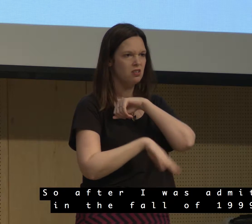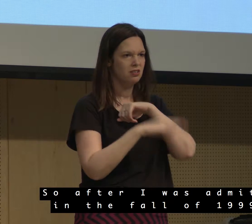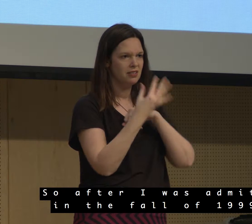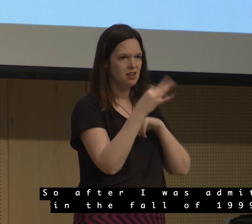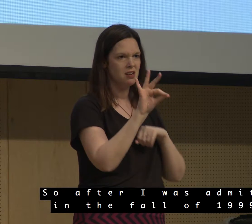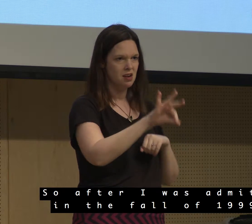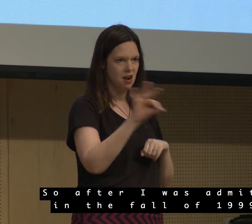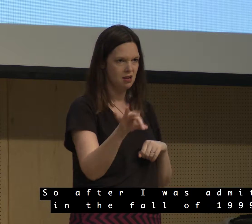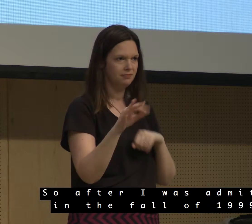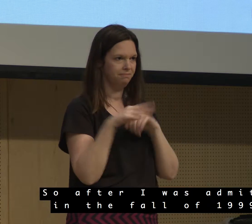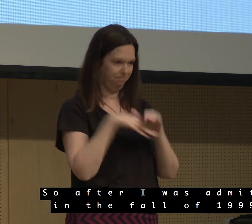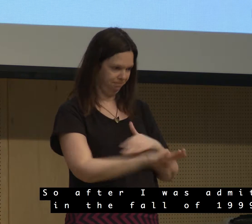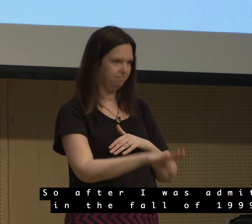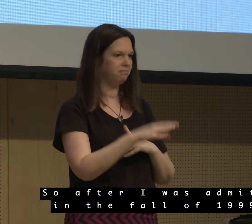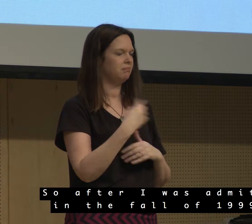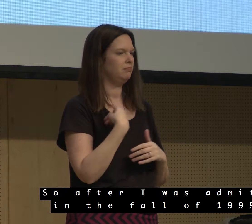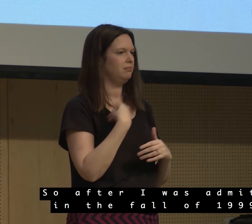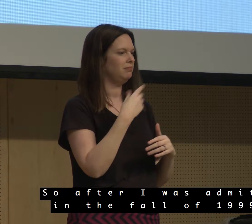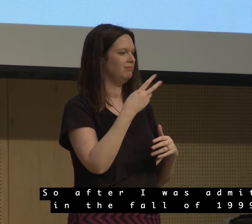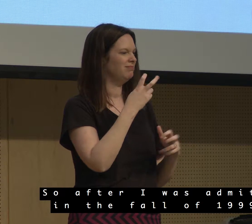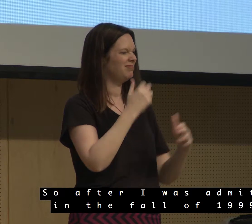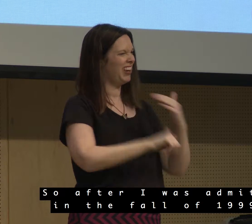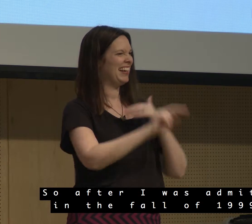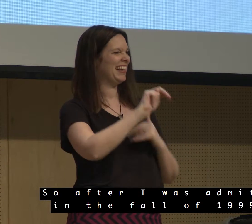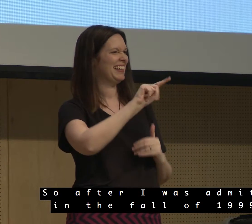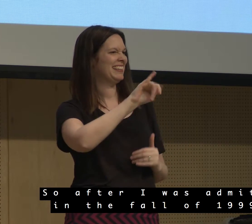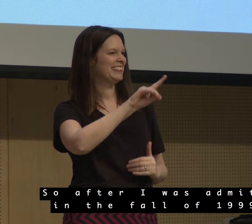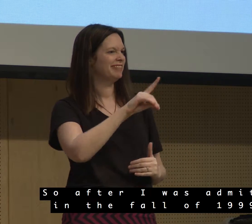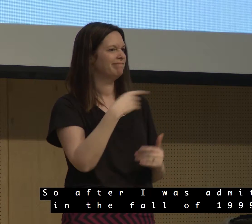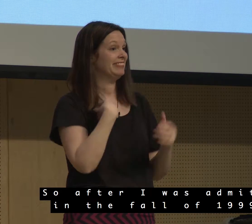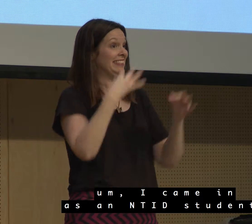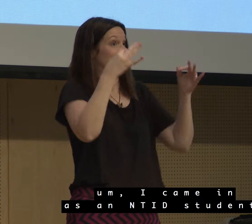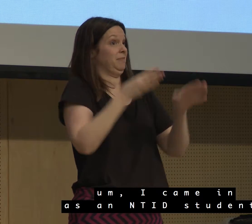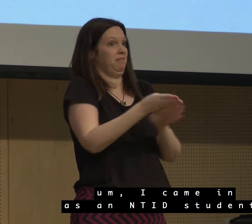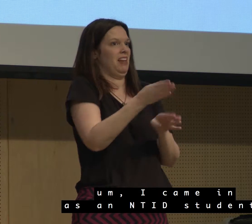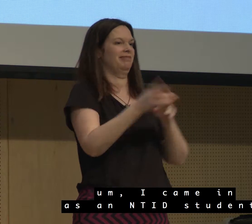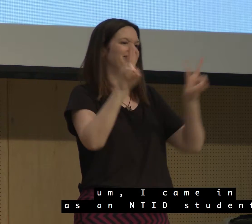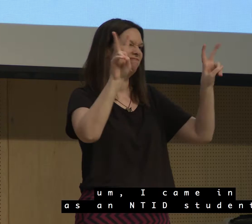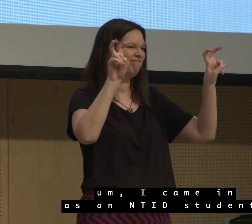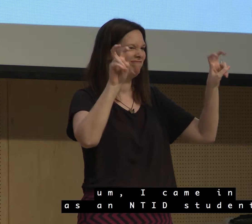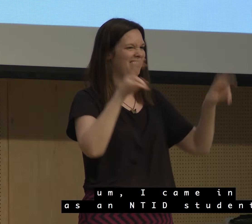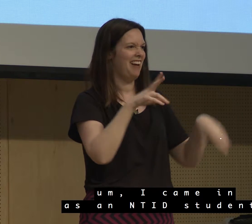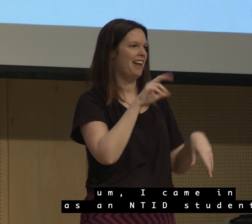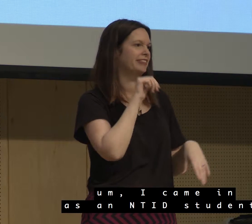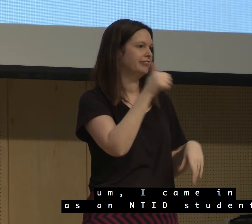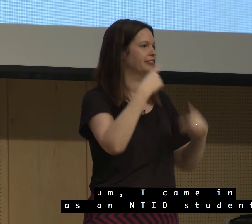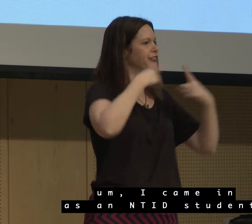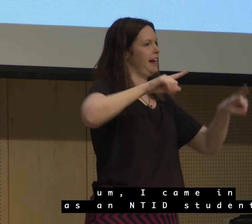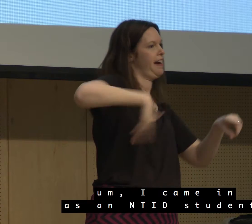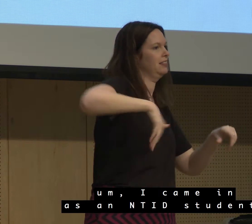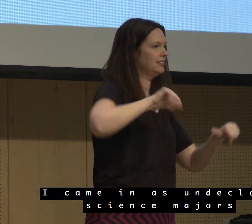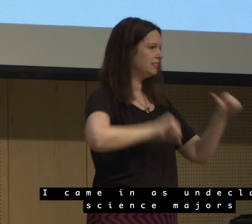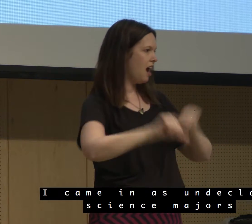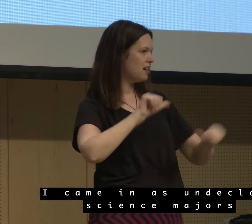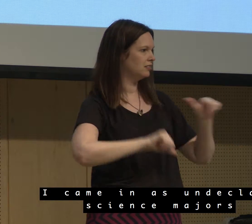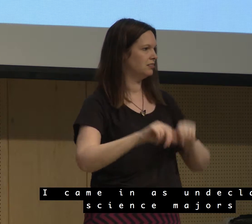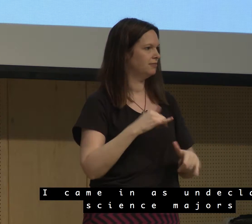So after I was admitted in the fall of 1999, I came in as an NTID student. I came in